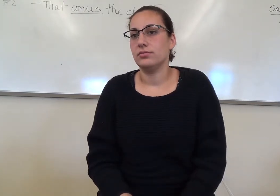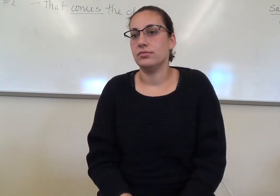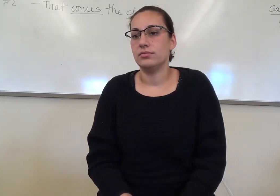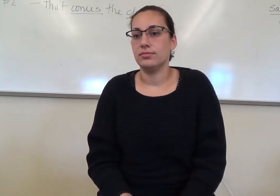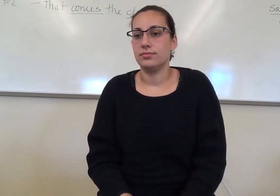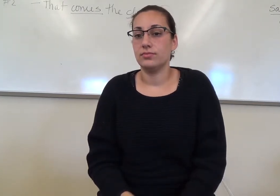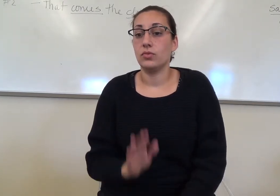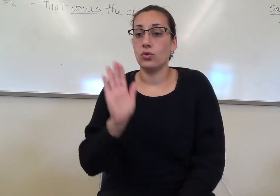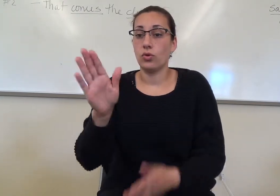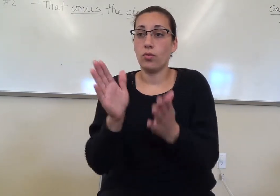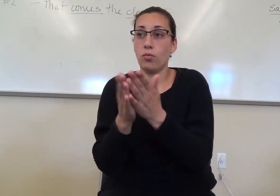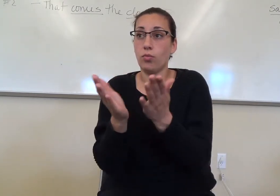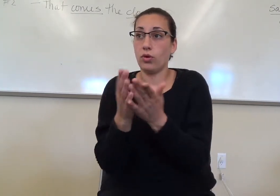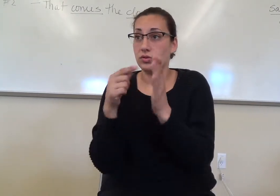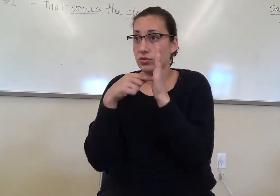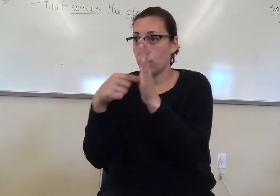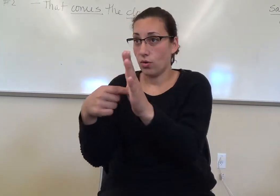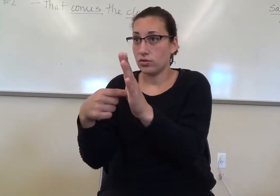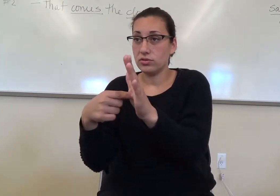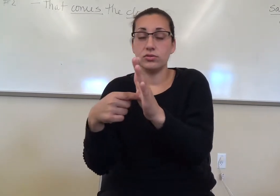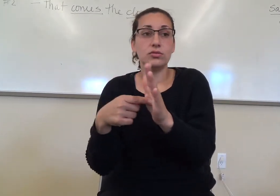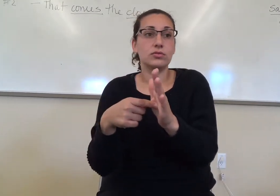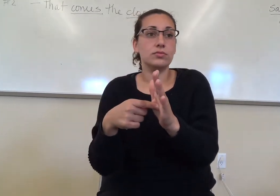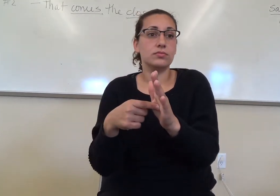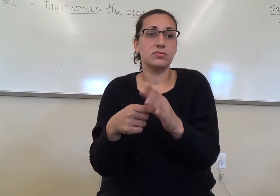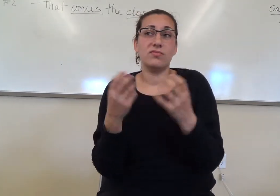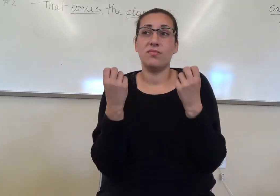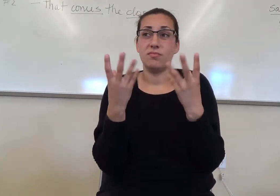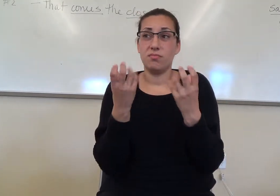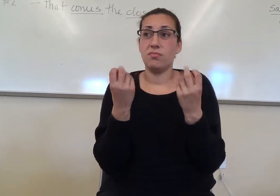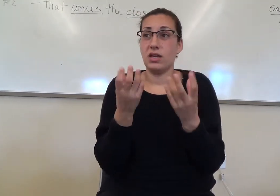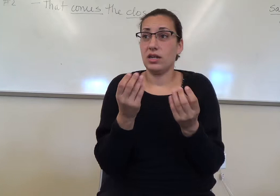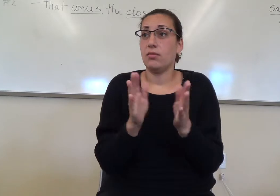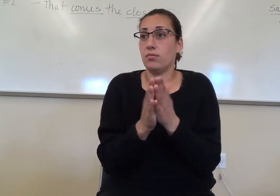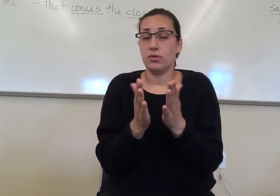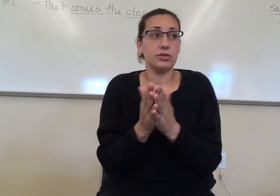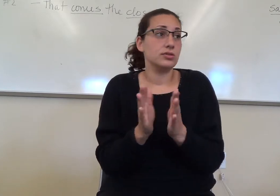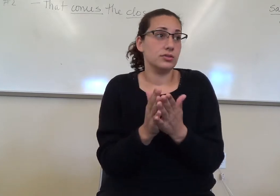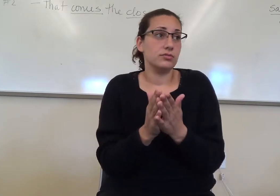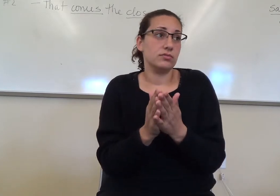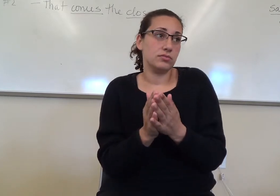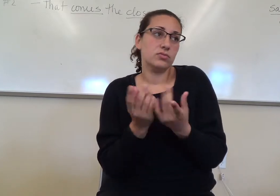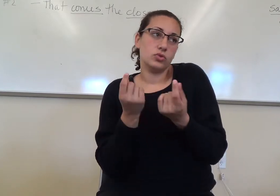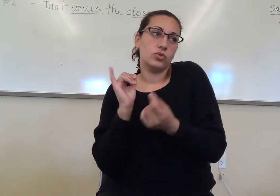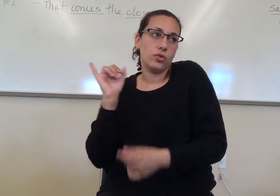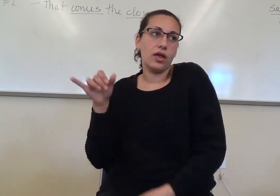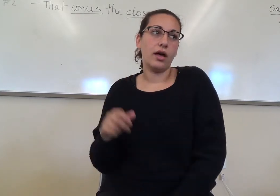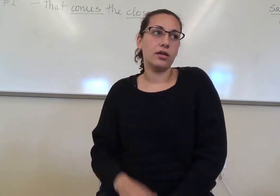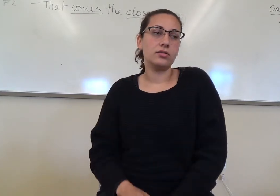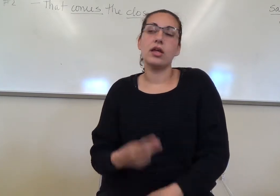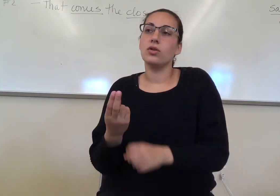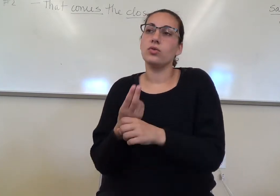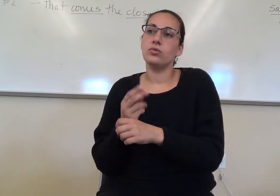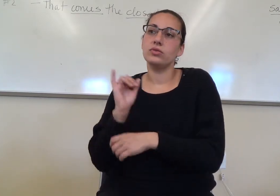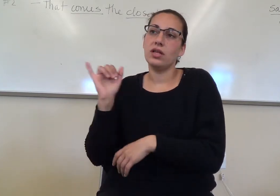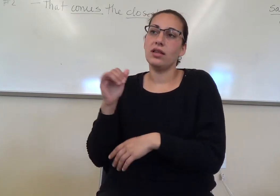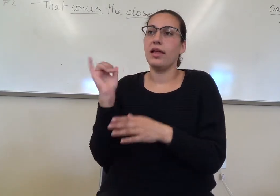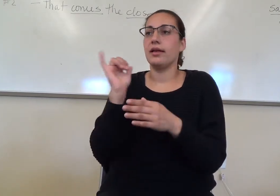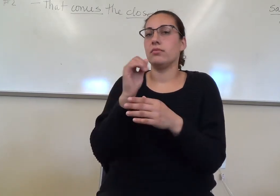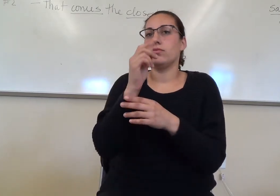book emphasizes is a lot of textbooks do this, especially things like this,